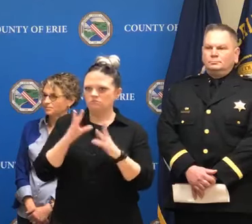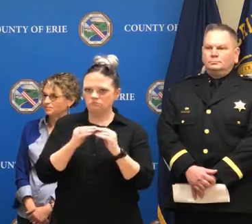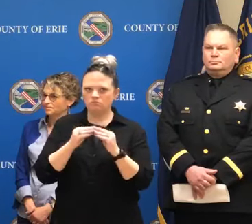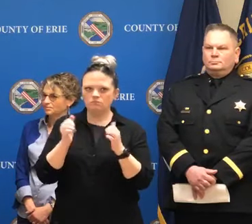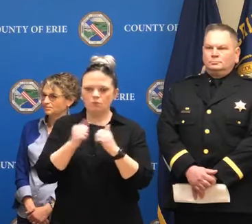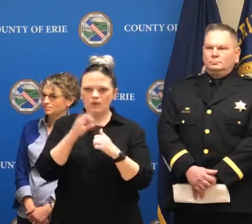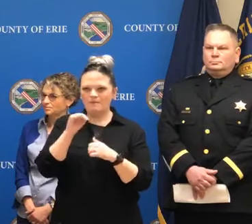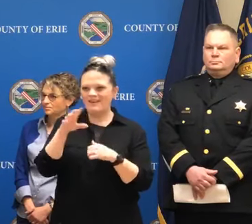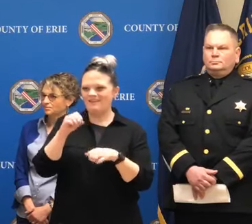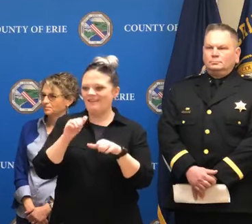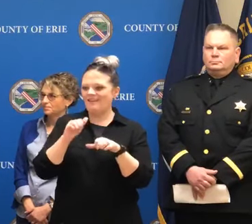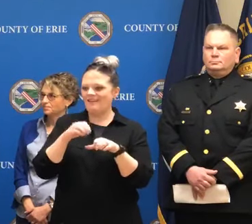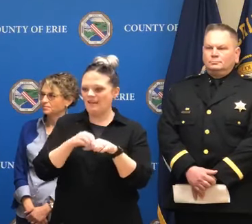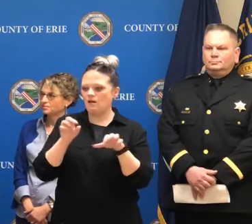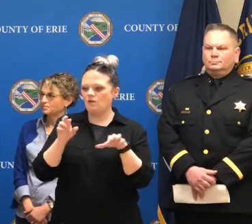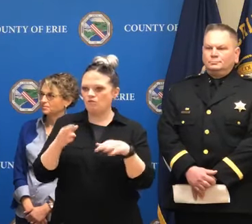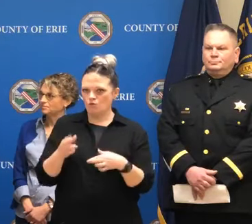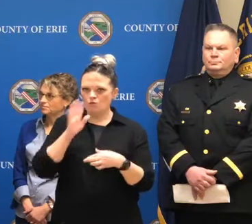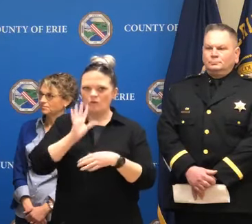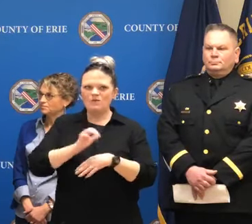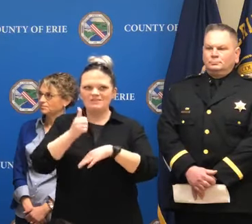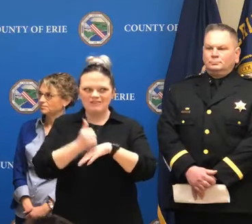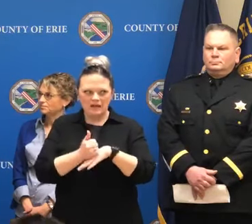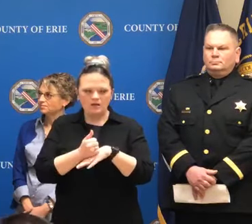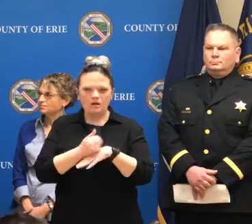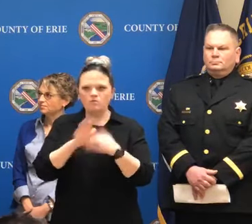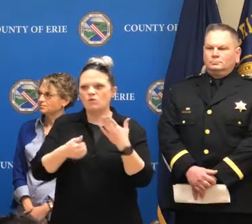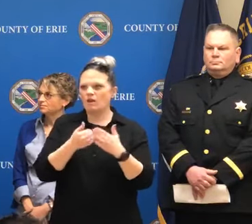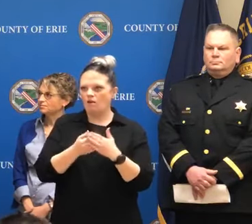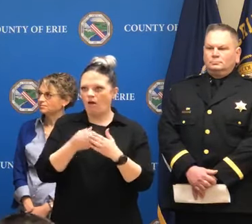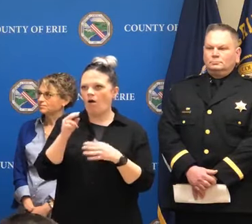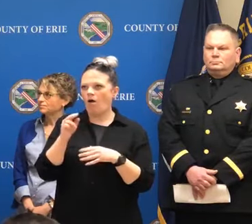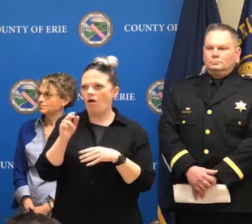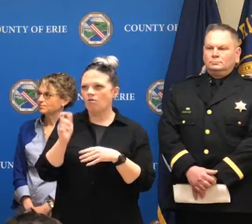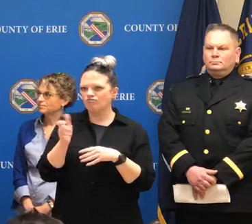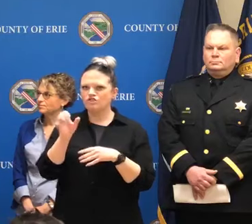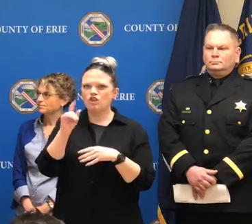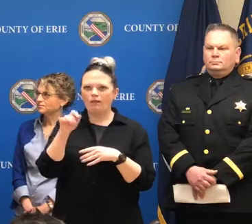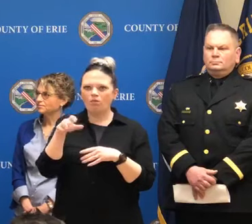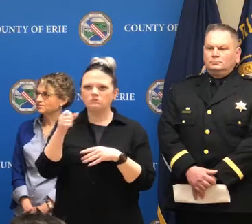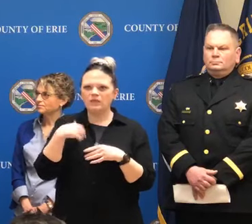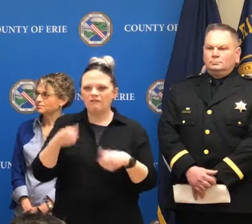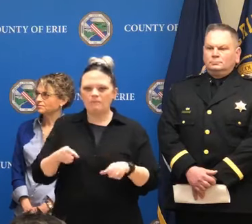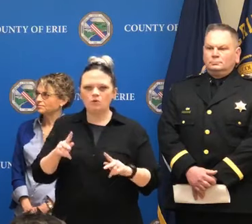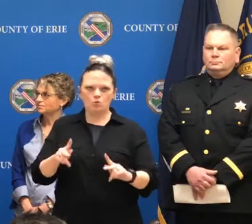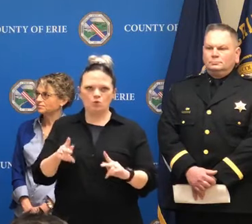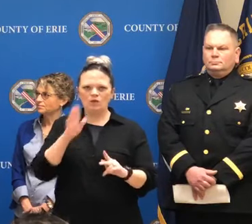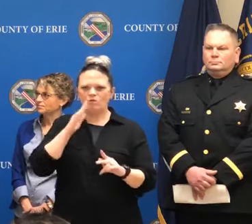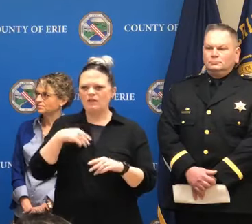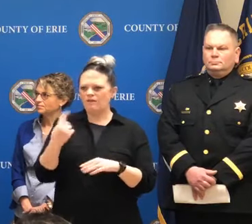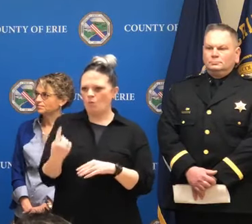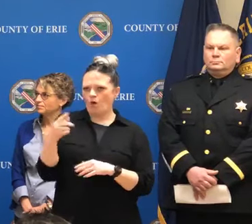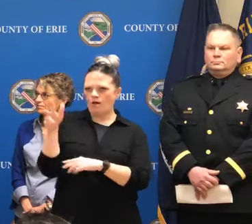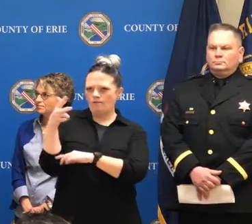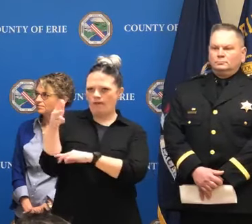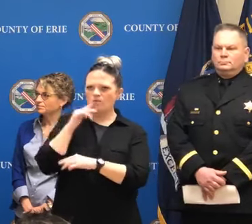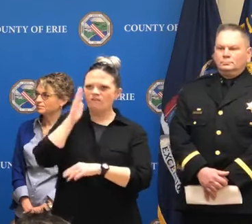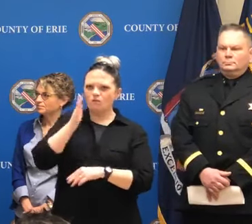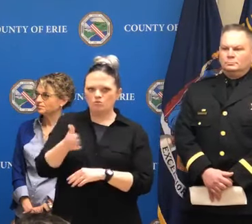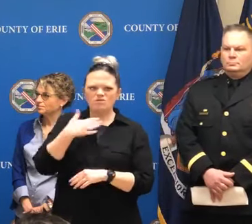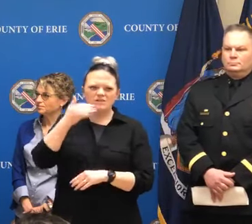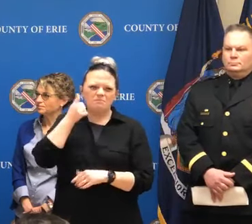to set it up so that all media outlets have an opportunity to ask questions, and we'll have a pool camera in the future. It's just a better way as